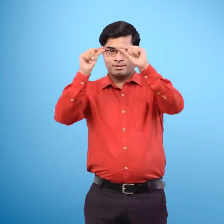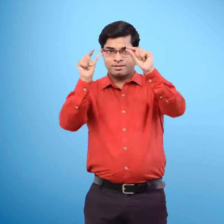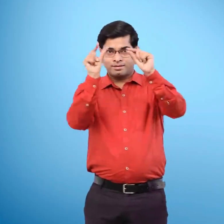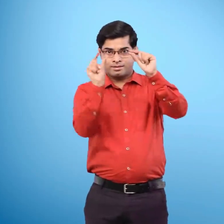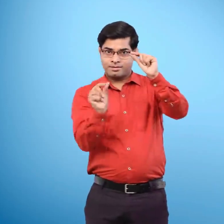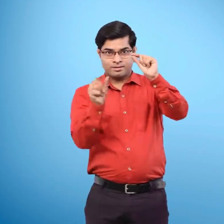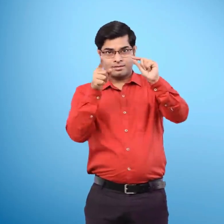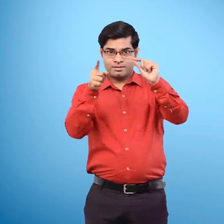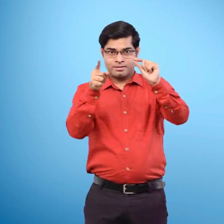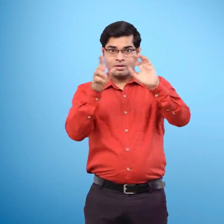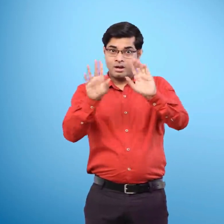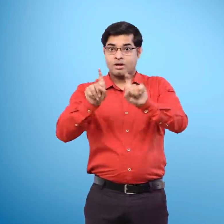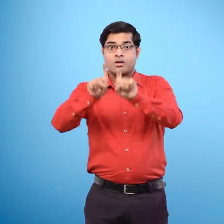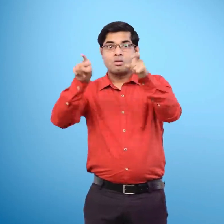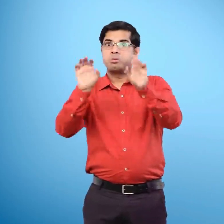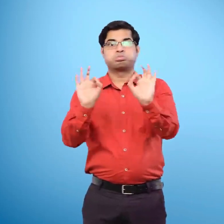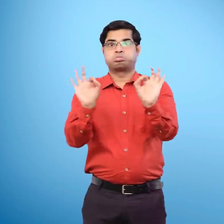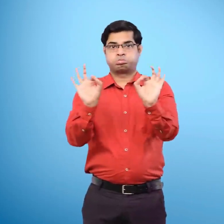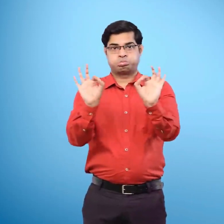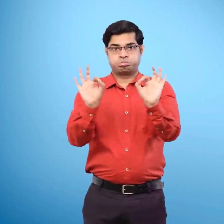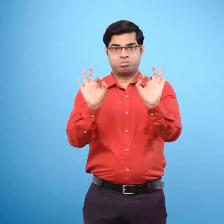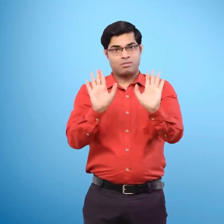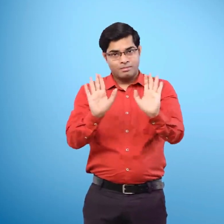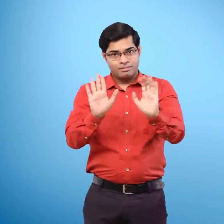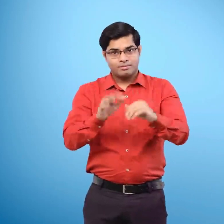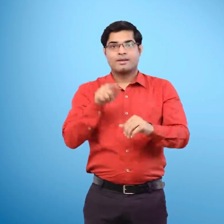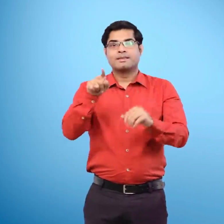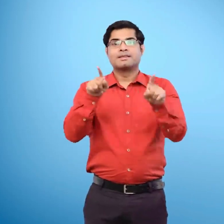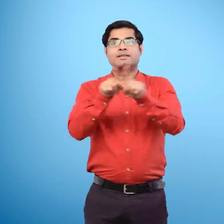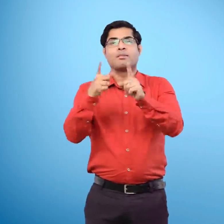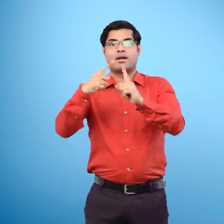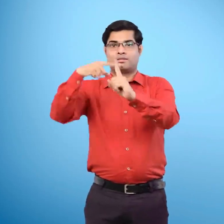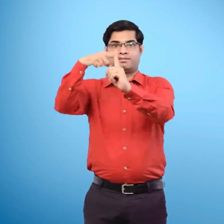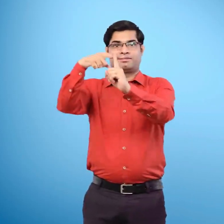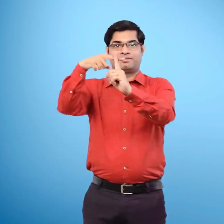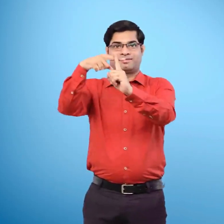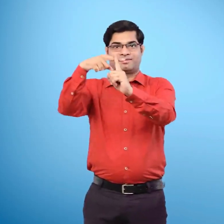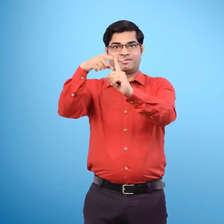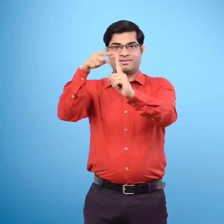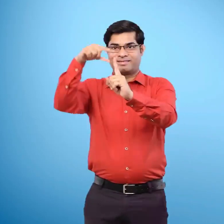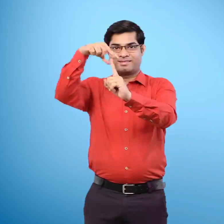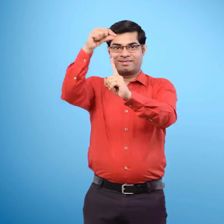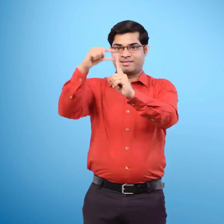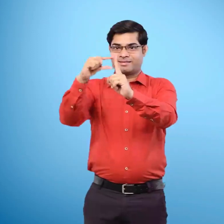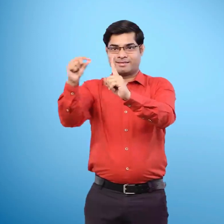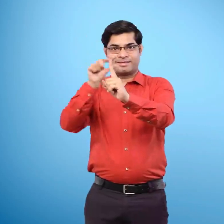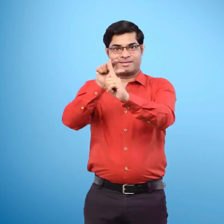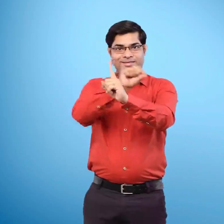In pattern 4, 2 rods join at the center, making a plus sign. The rods do not have the